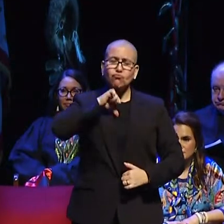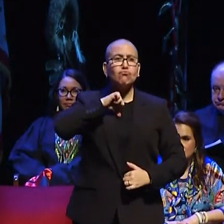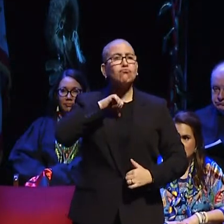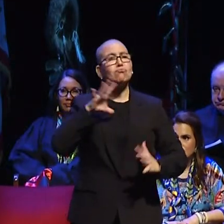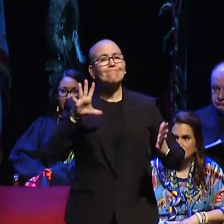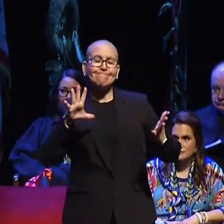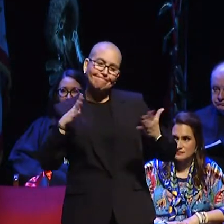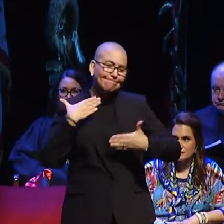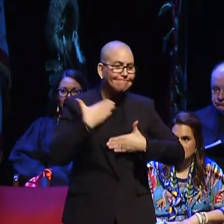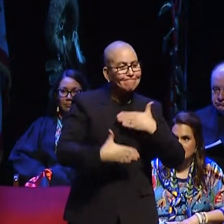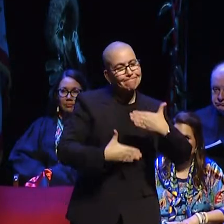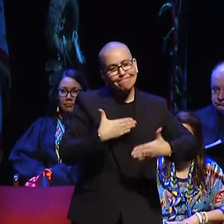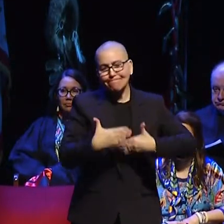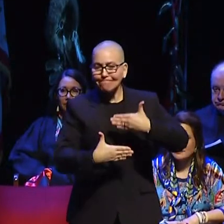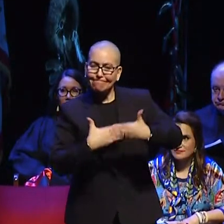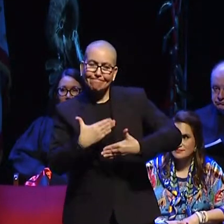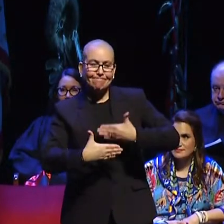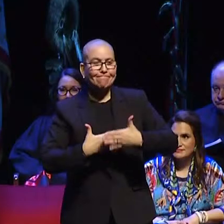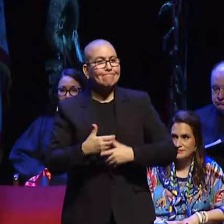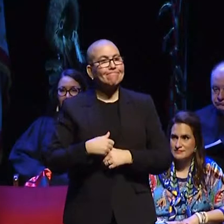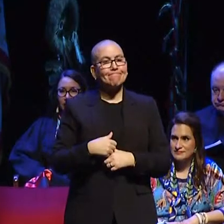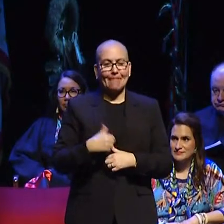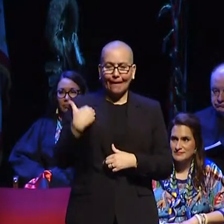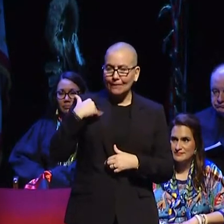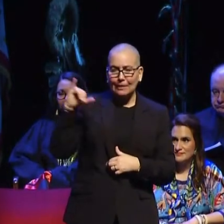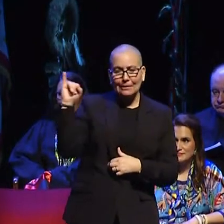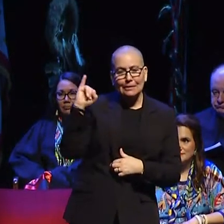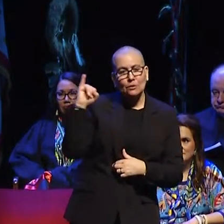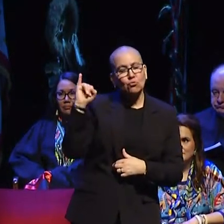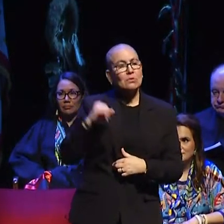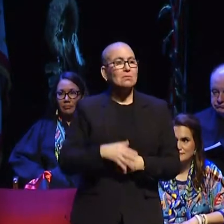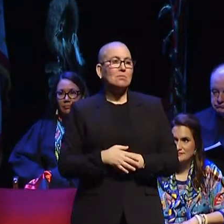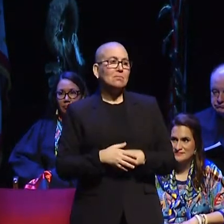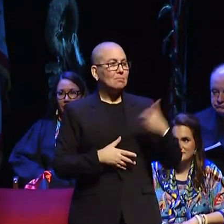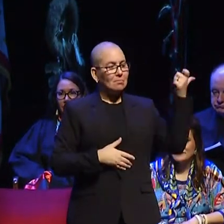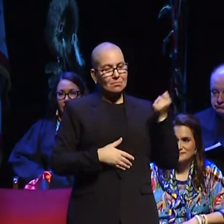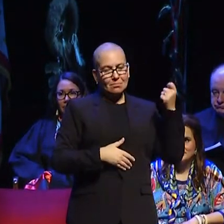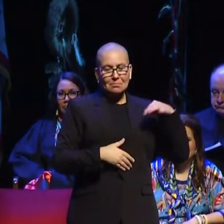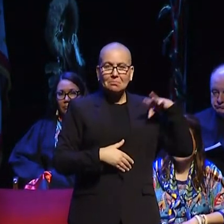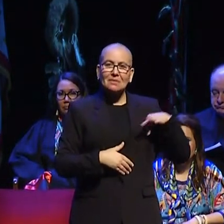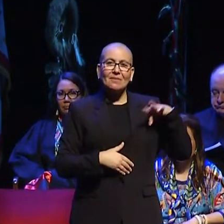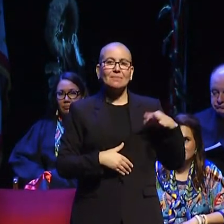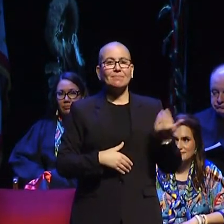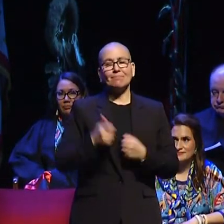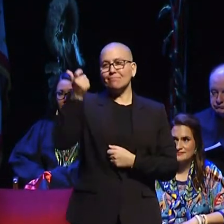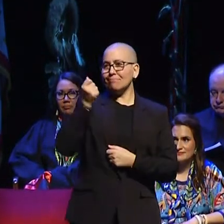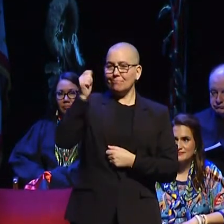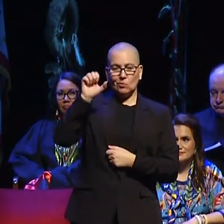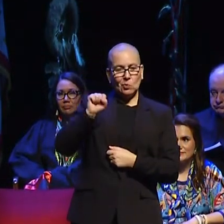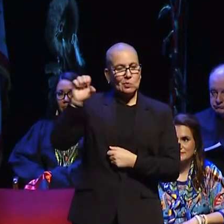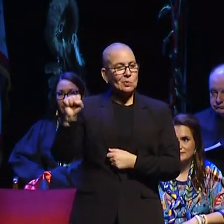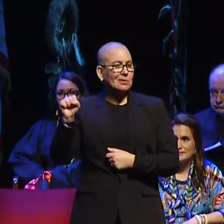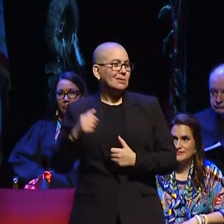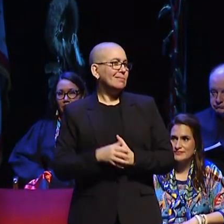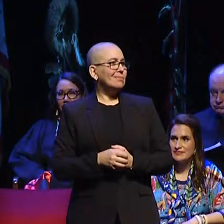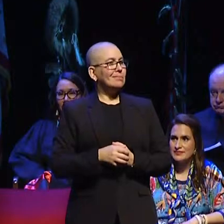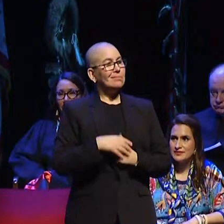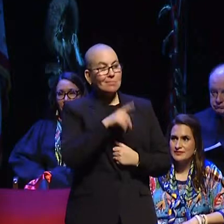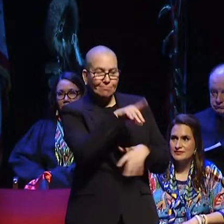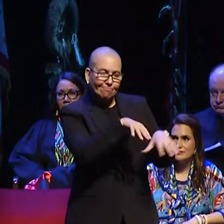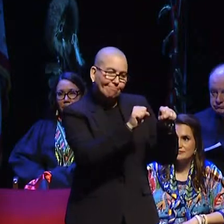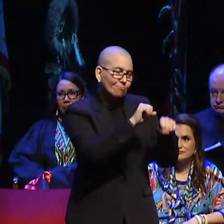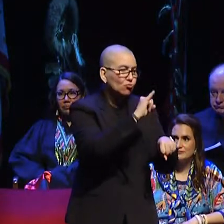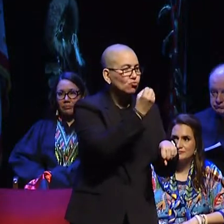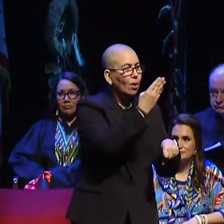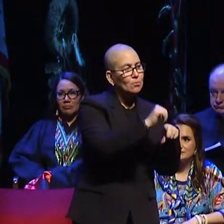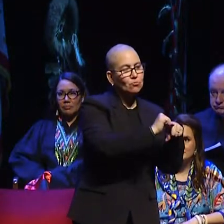Security, survivor benefits, help to make college more affordable, Pell Grants and affordable tuition, job training programs. My pledge to